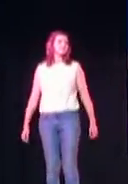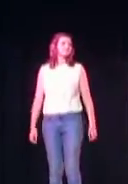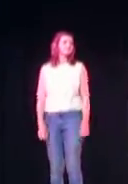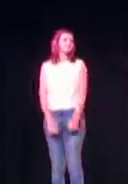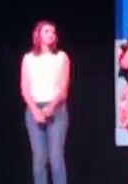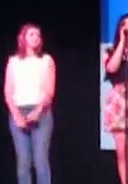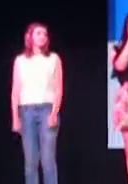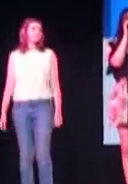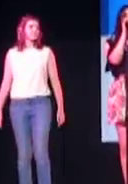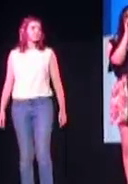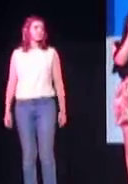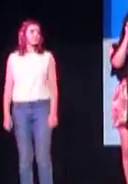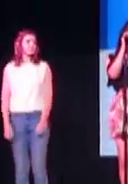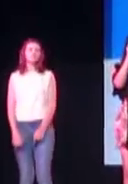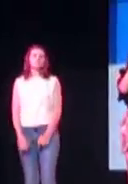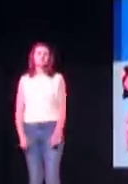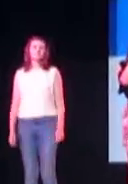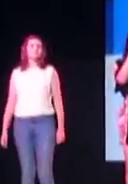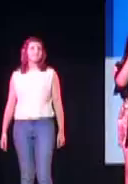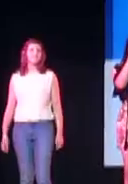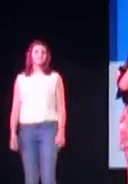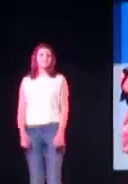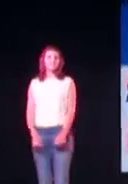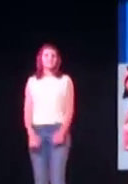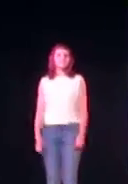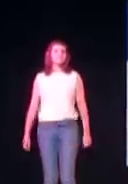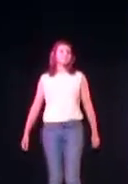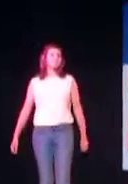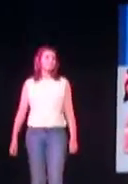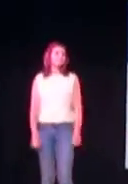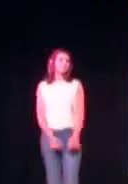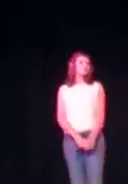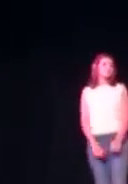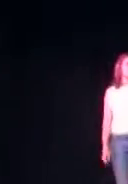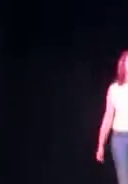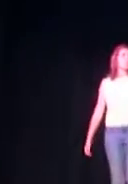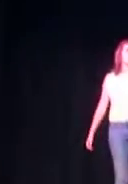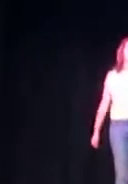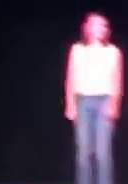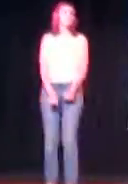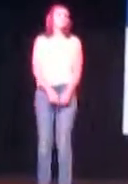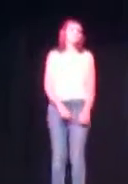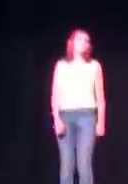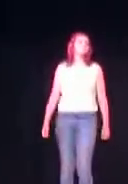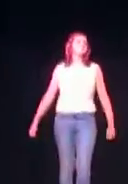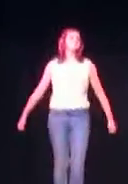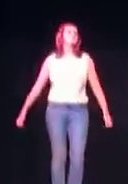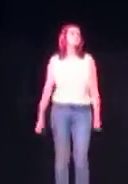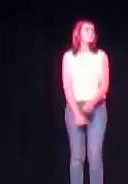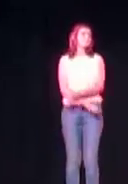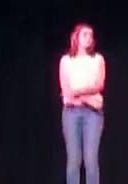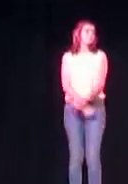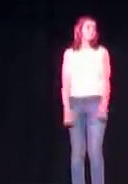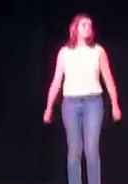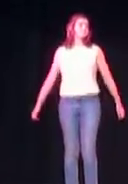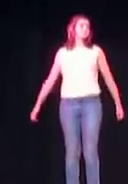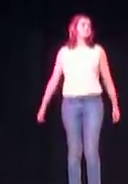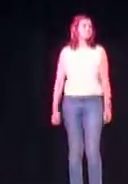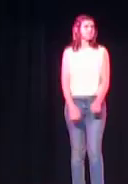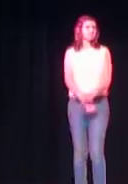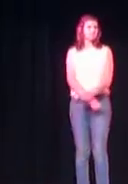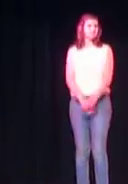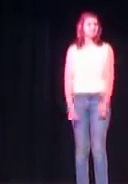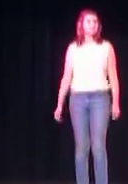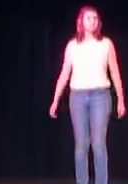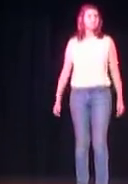a couple of nights And she don't want to go outside tonight And in a pint she